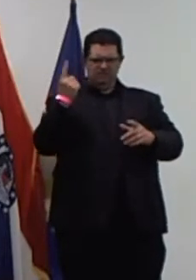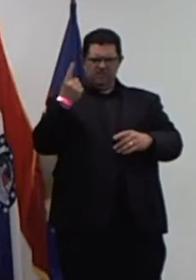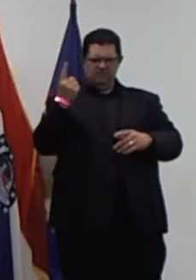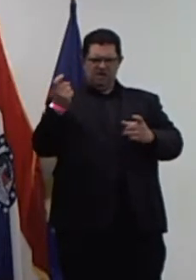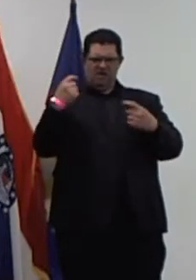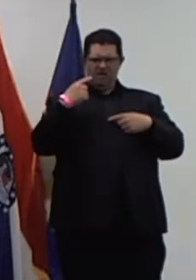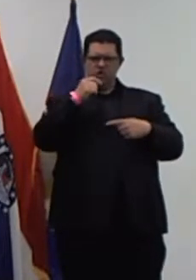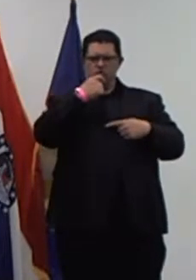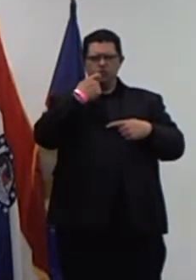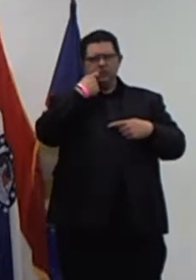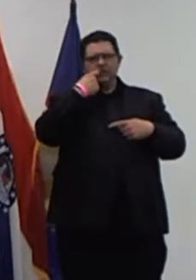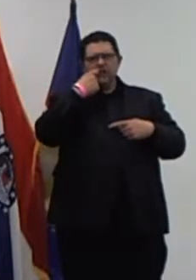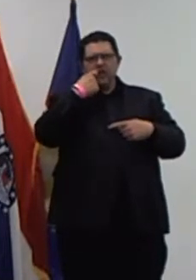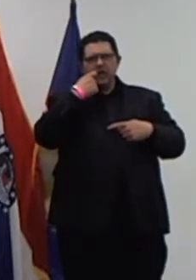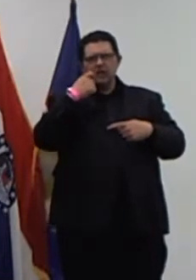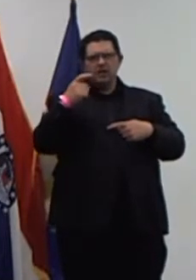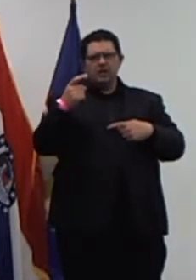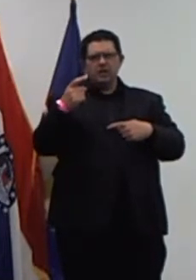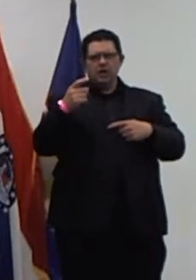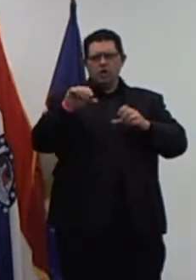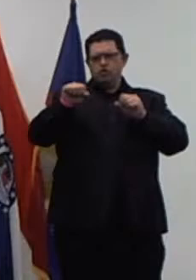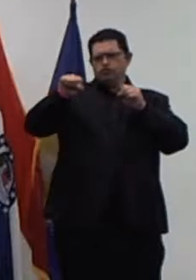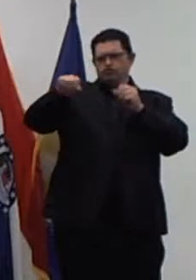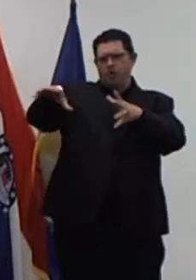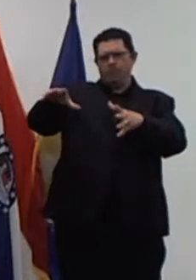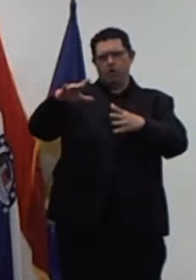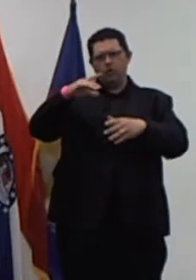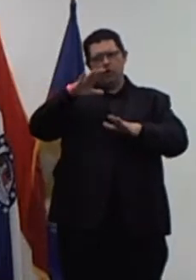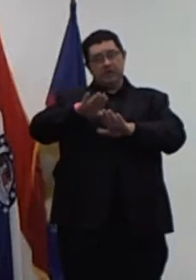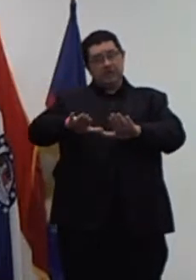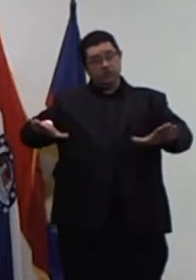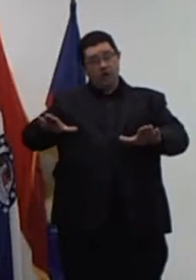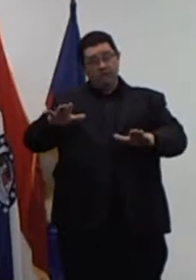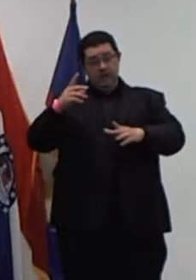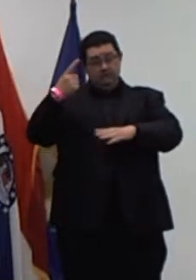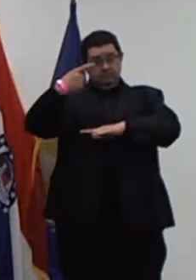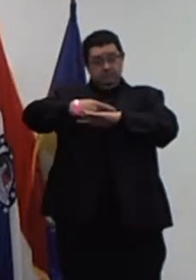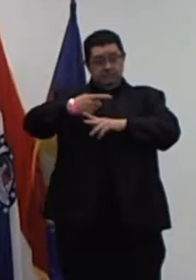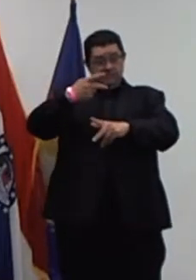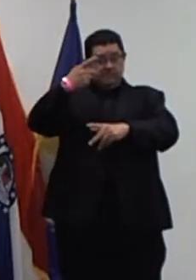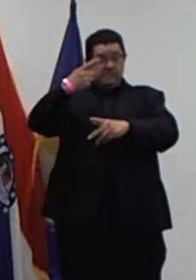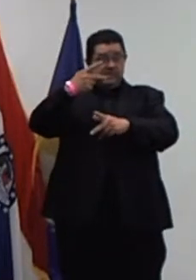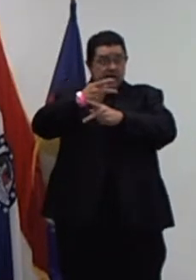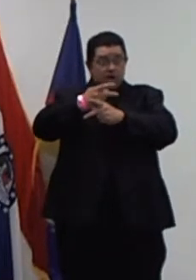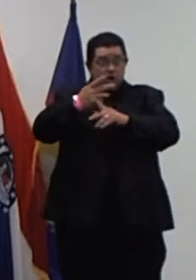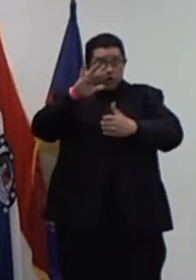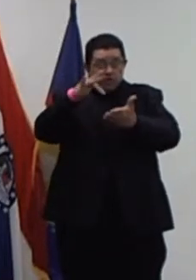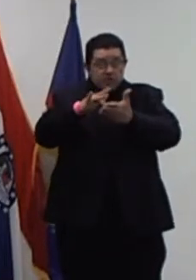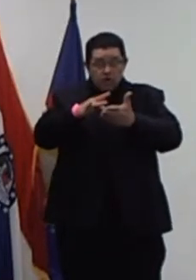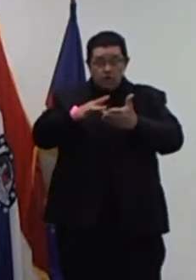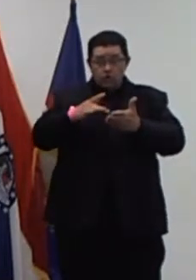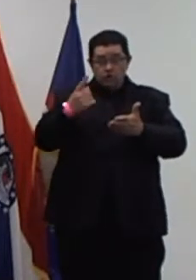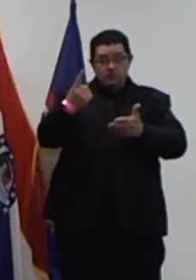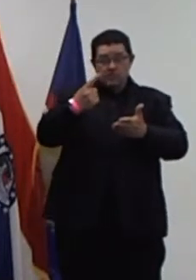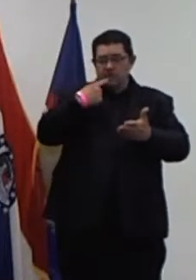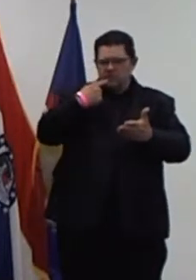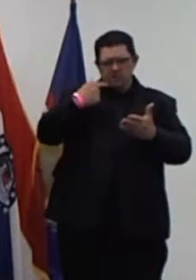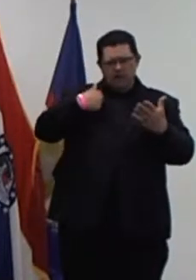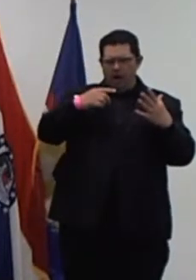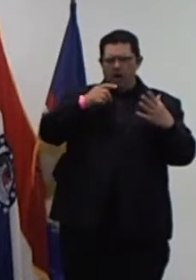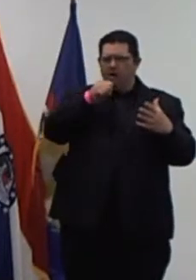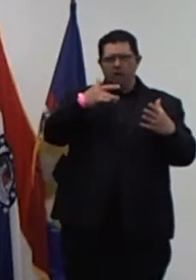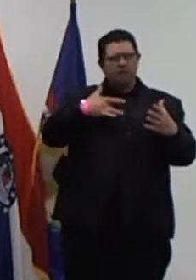Capitol, they was talking about dropping their kids off at a daycare center and saying, hey, I don't feel safe, my kid's dropping off at a daycare